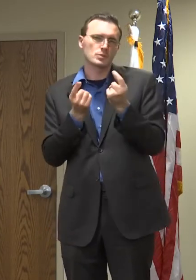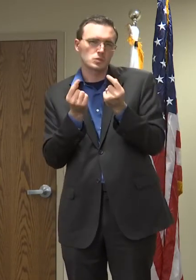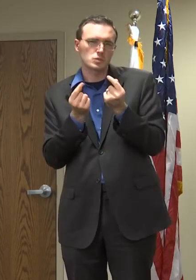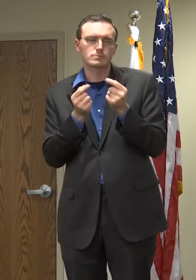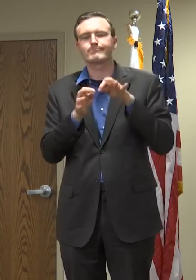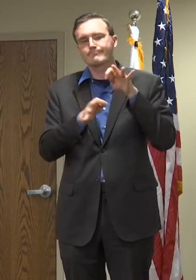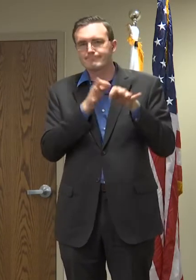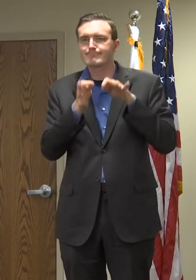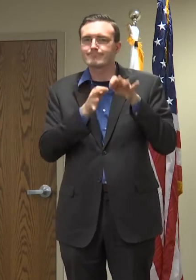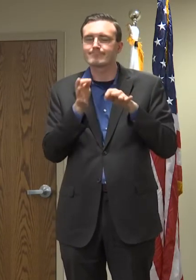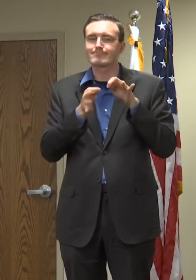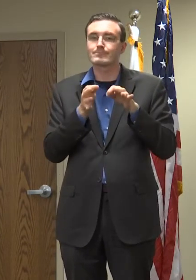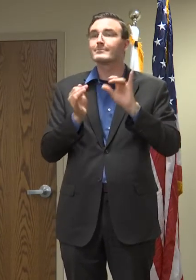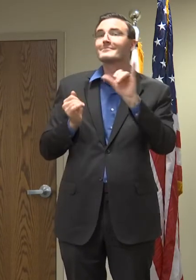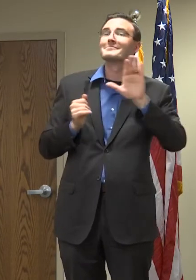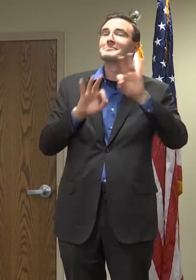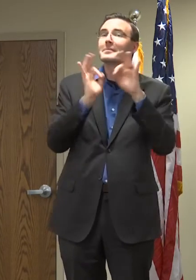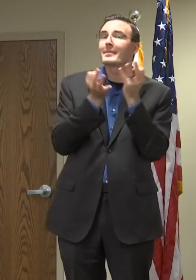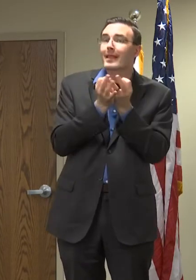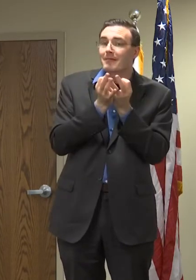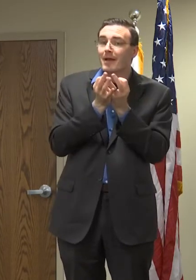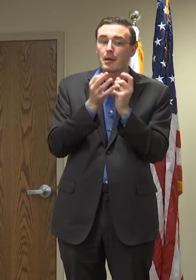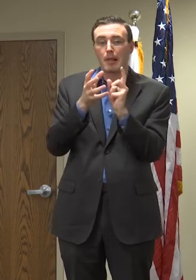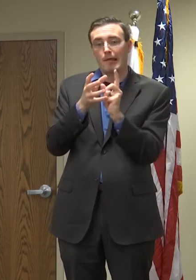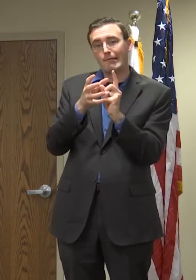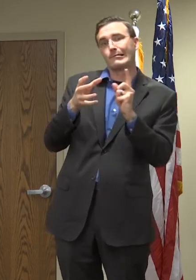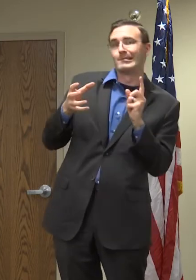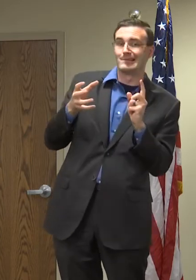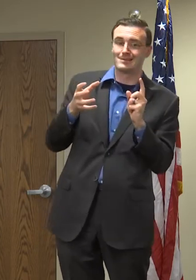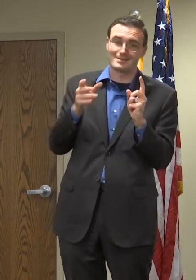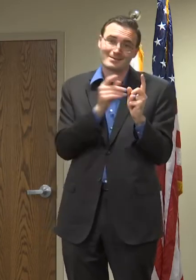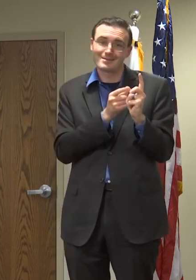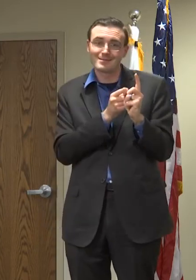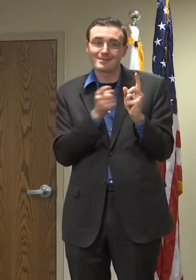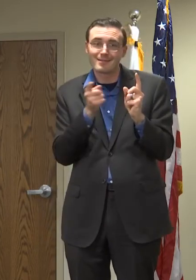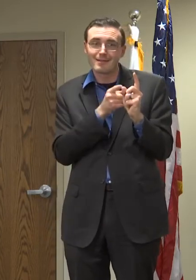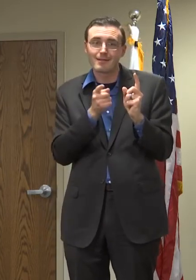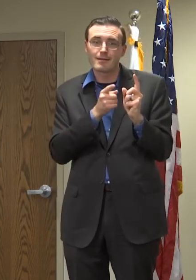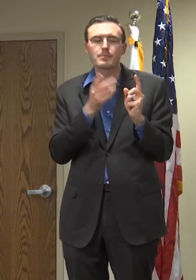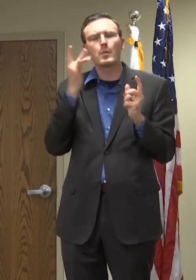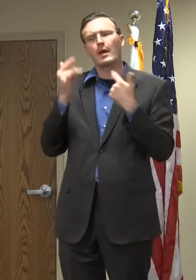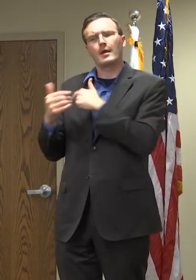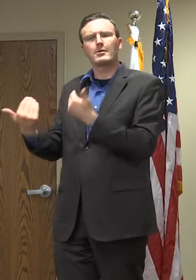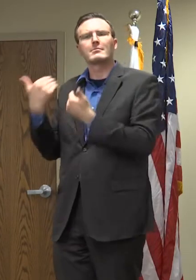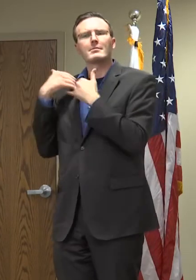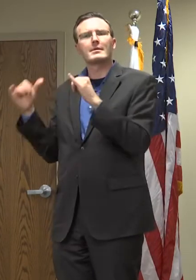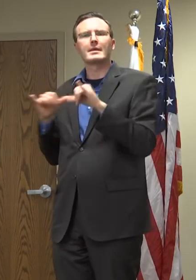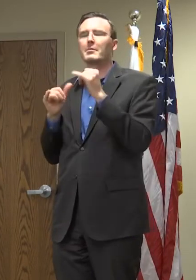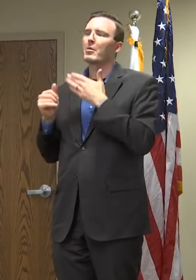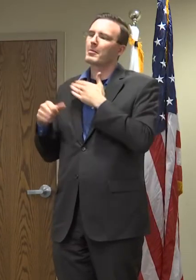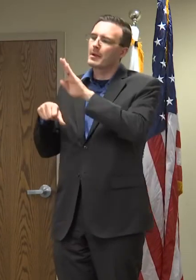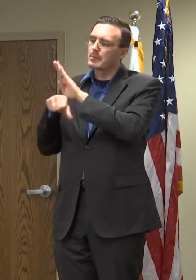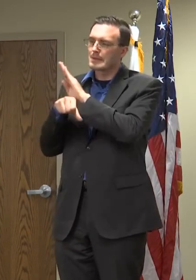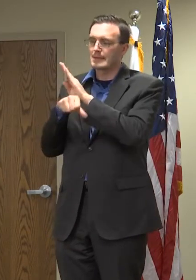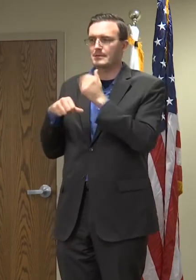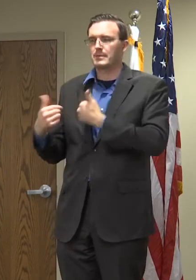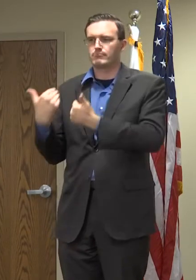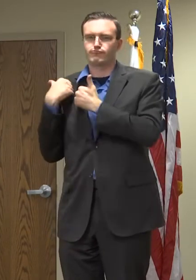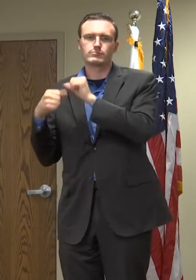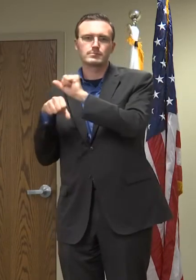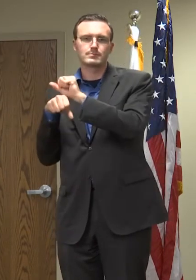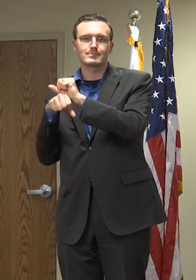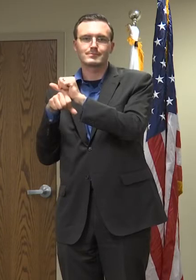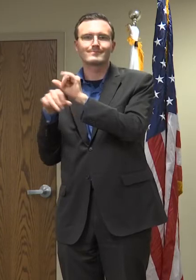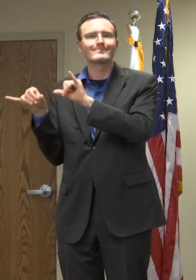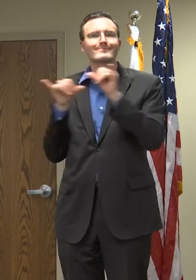well. Because we all have a dual responsibility to not only to our businesses or employers, but our households, and those that are vulnerable in